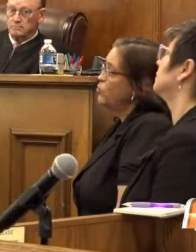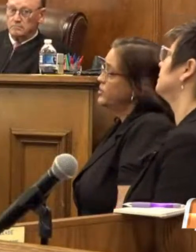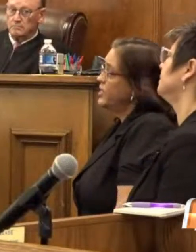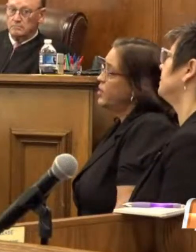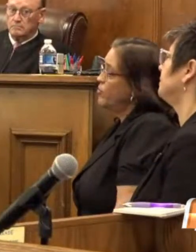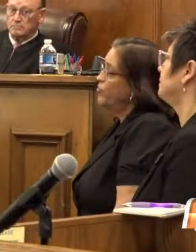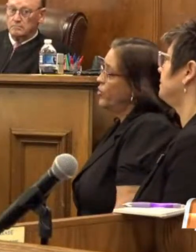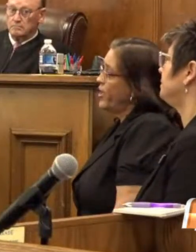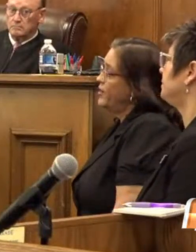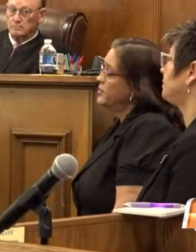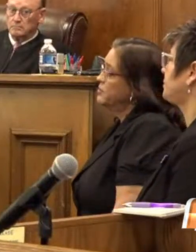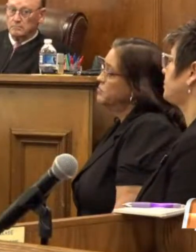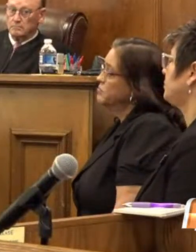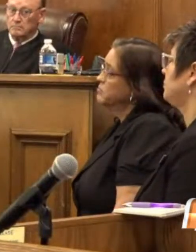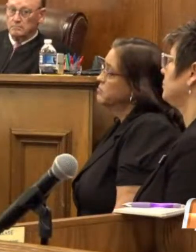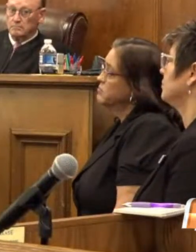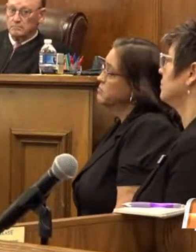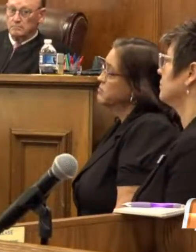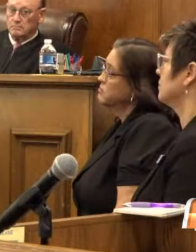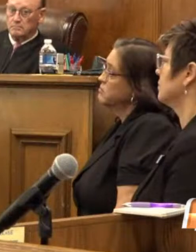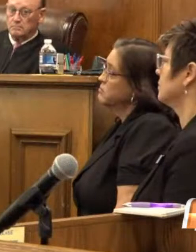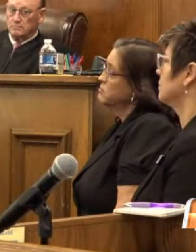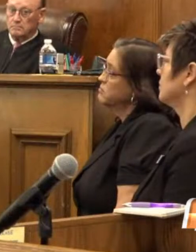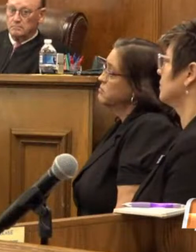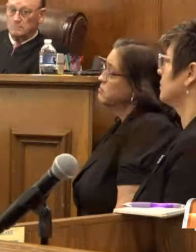Yes, and that was set up before that.